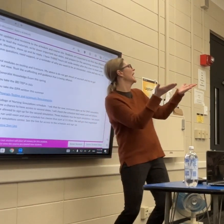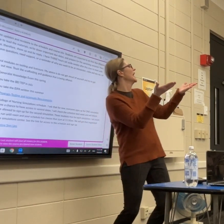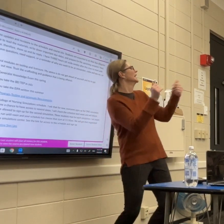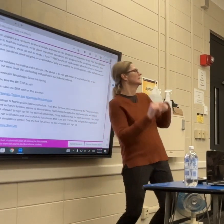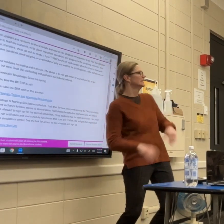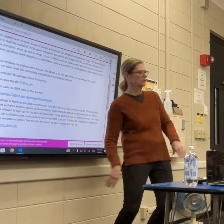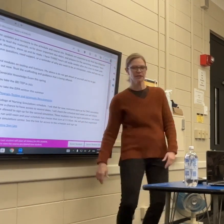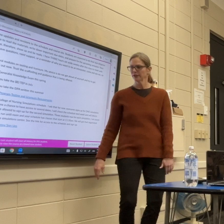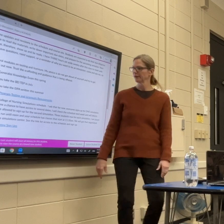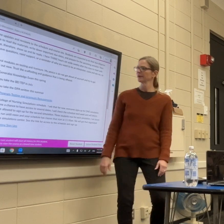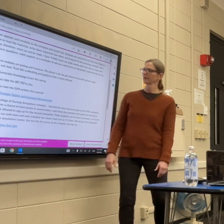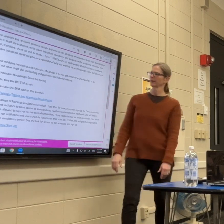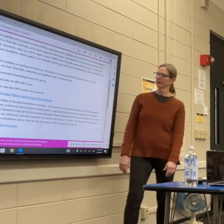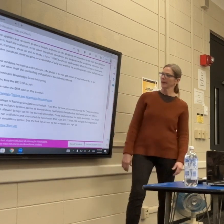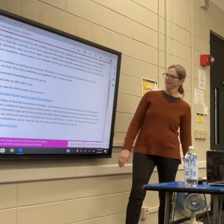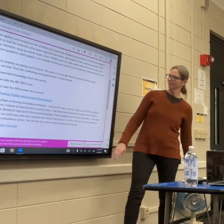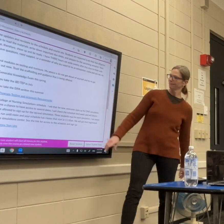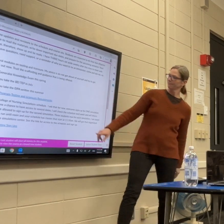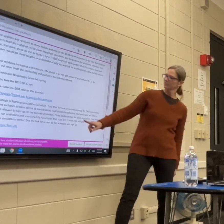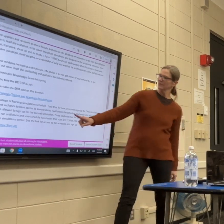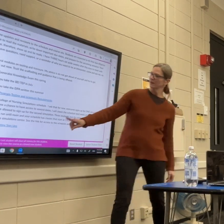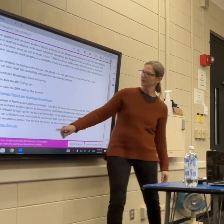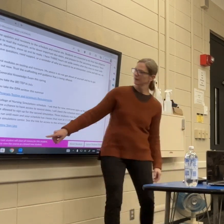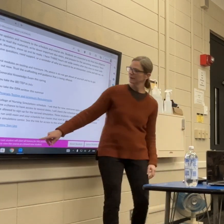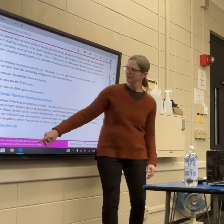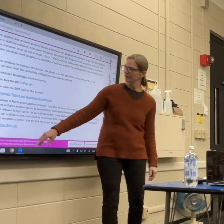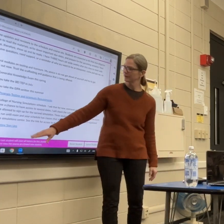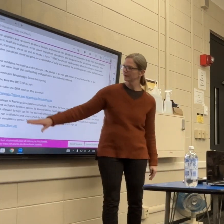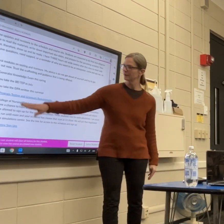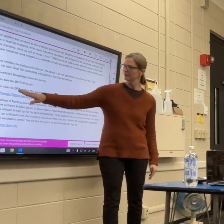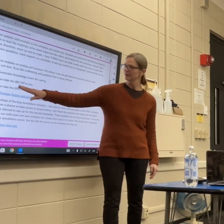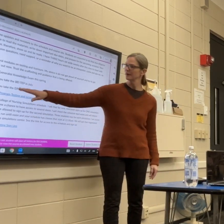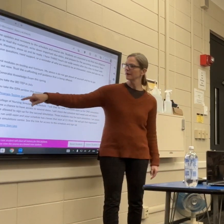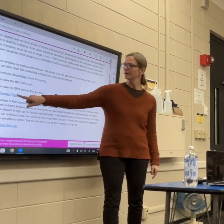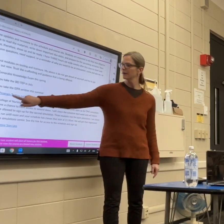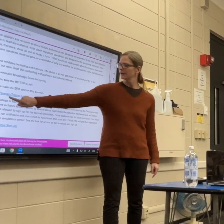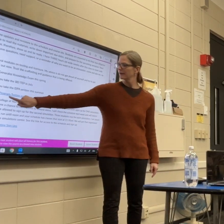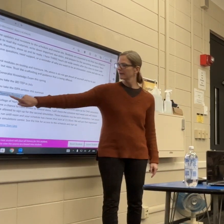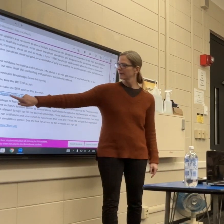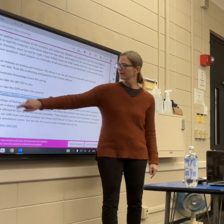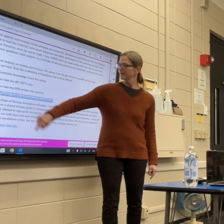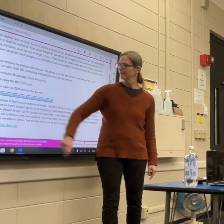highly suggested that you take the IPA written this summer.